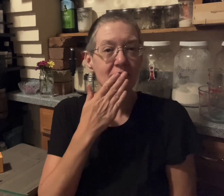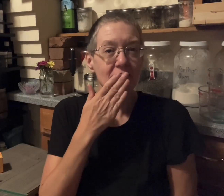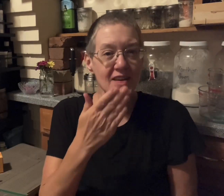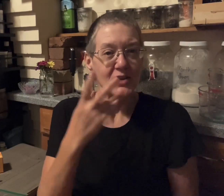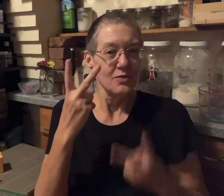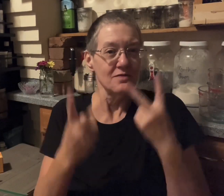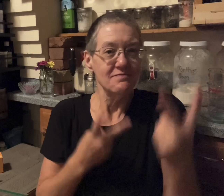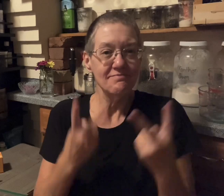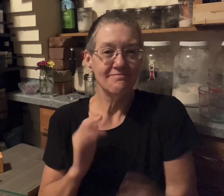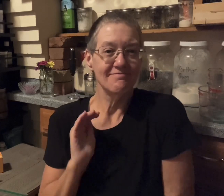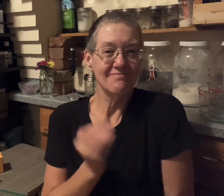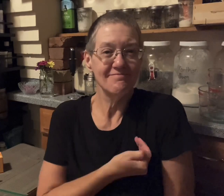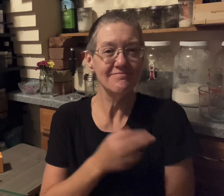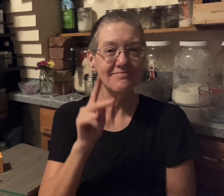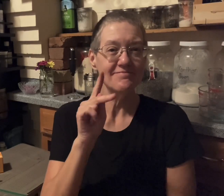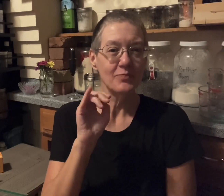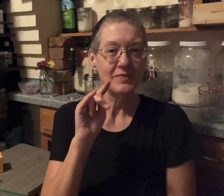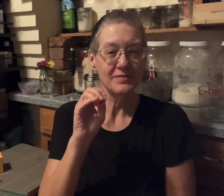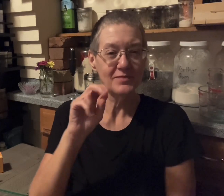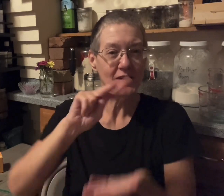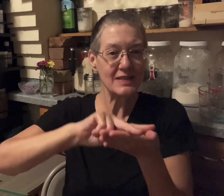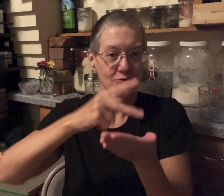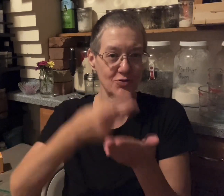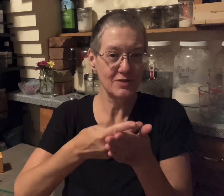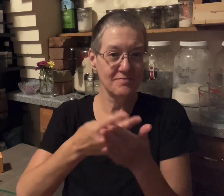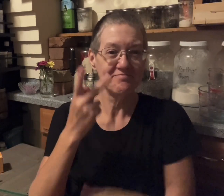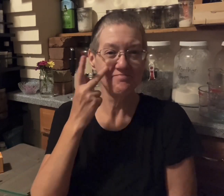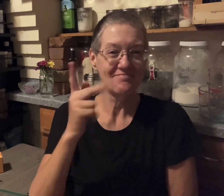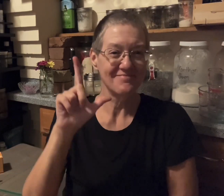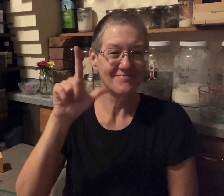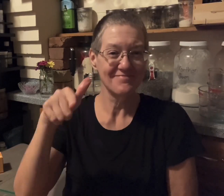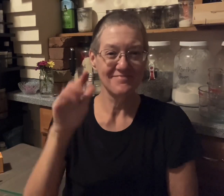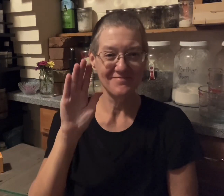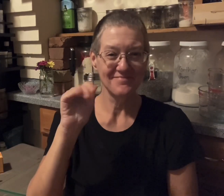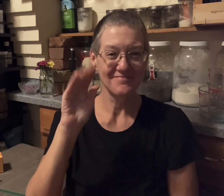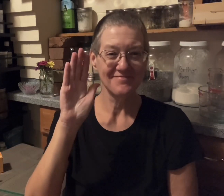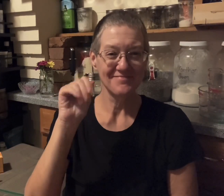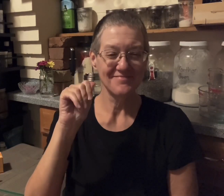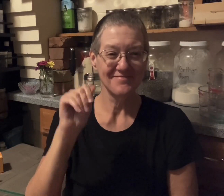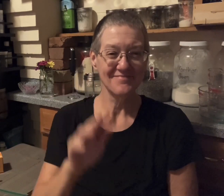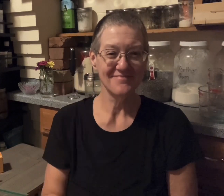Thank you for visiting our keto kitchen. See you later. Bye-bye.